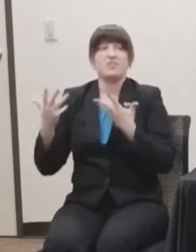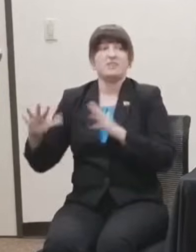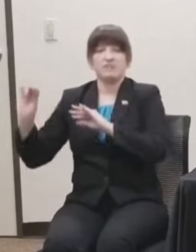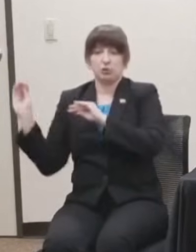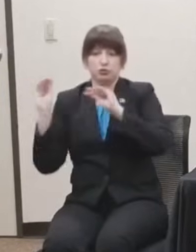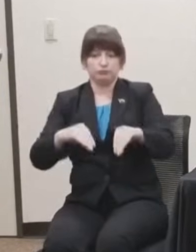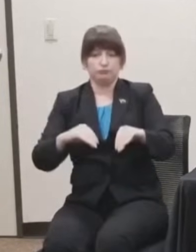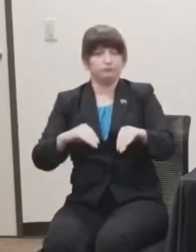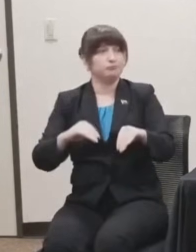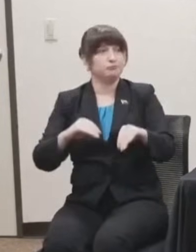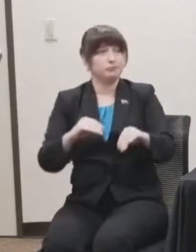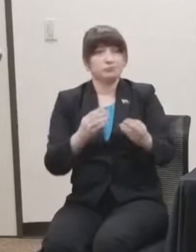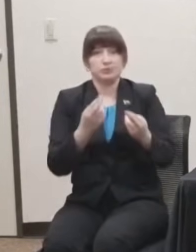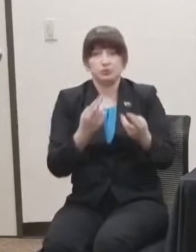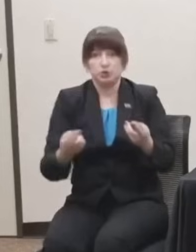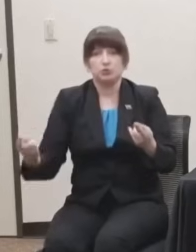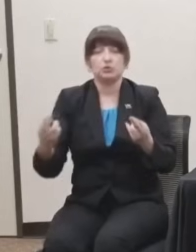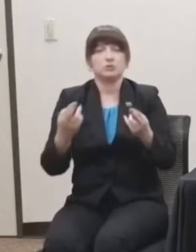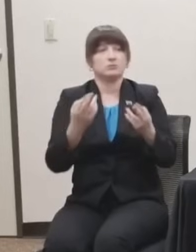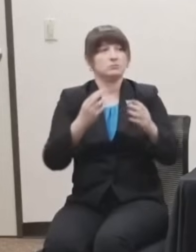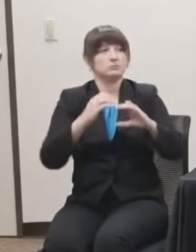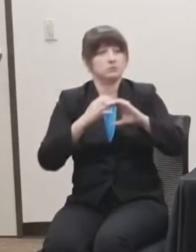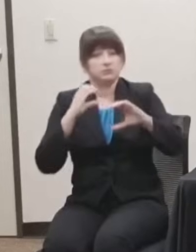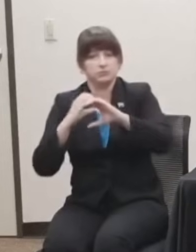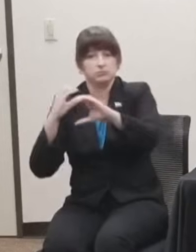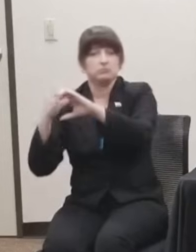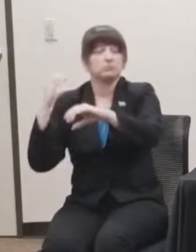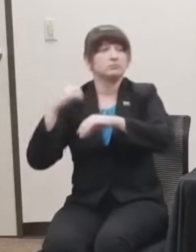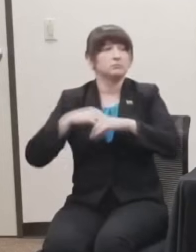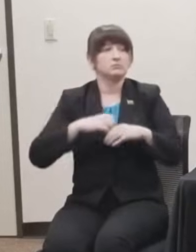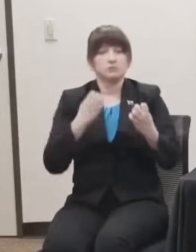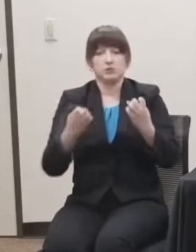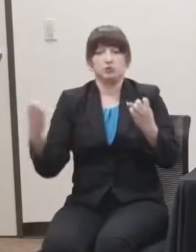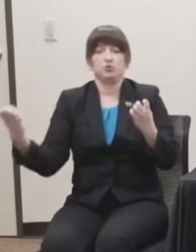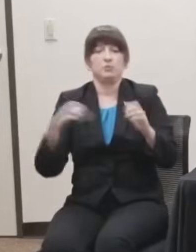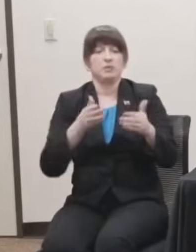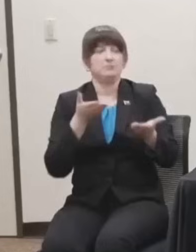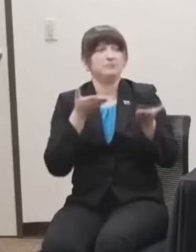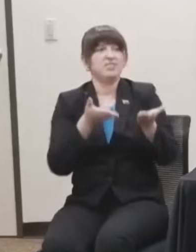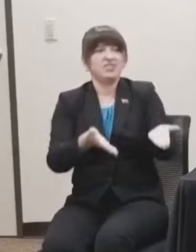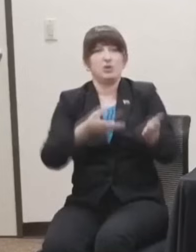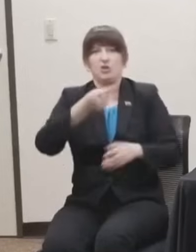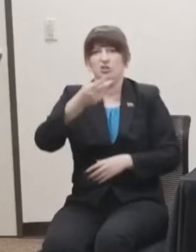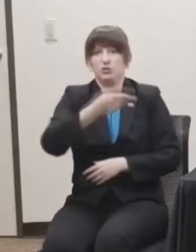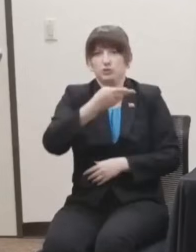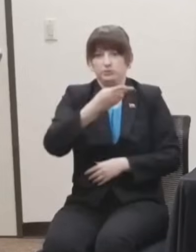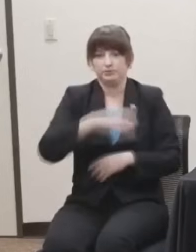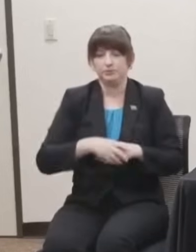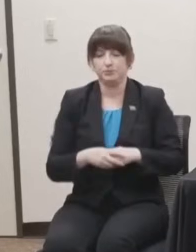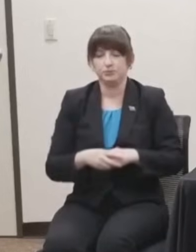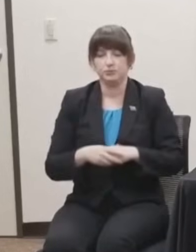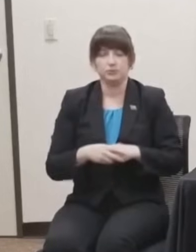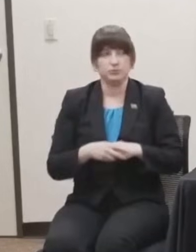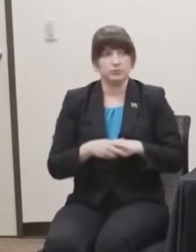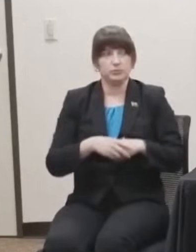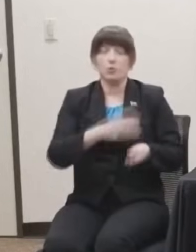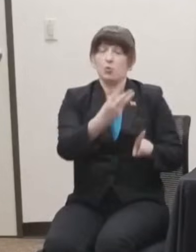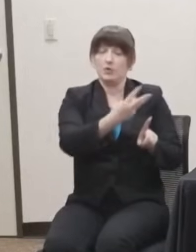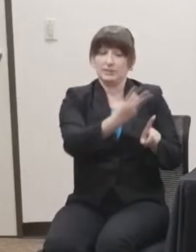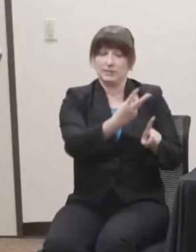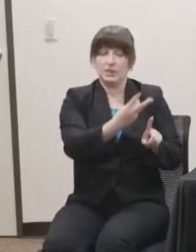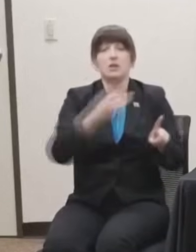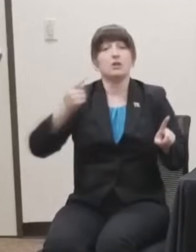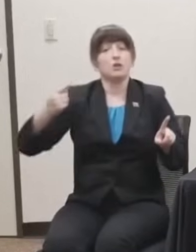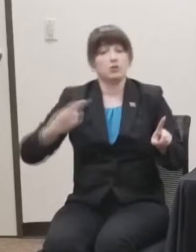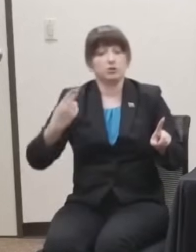on Wednesday before the storm on Friday. As we learned more on Thursday, more assets were provided in various